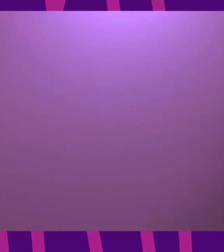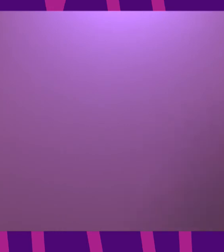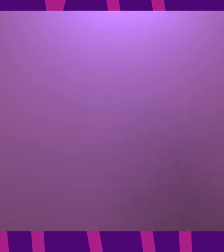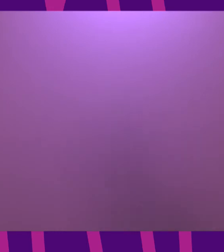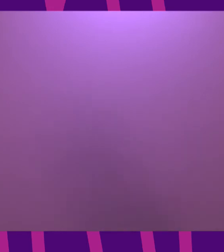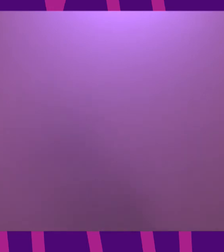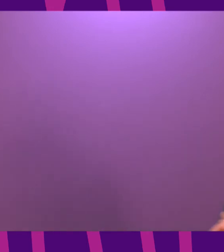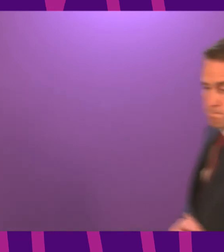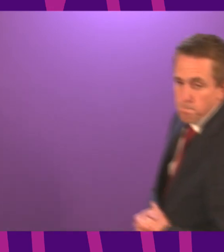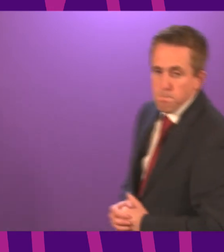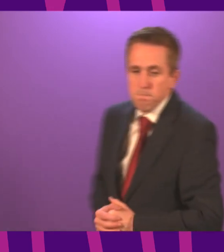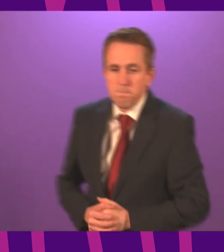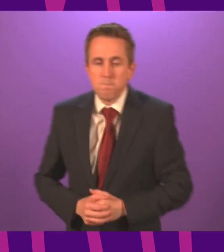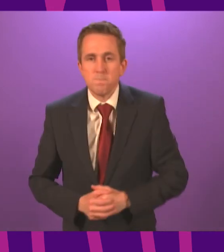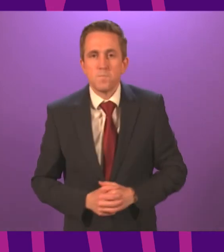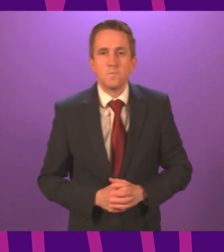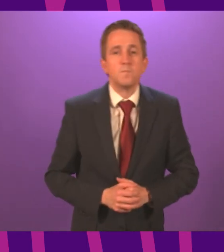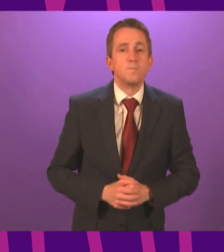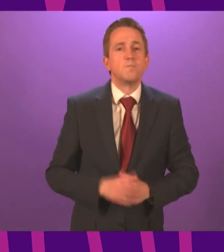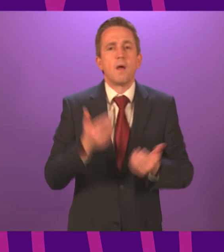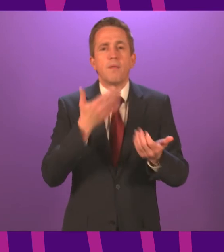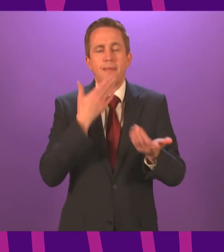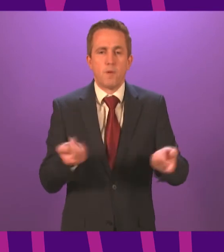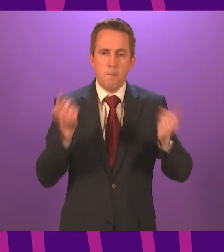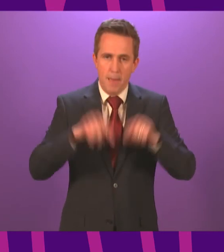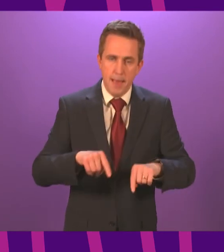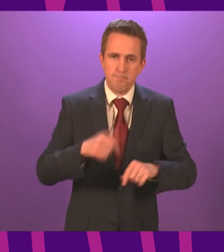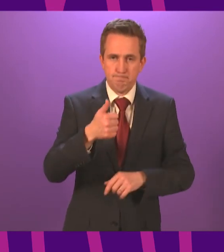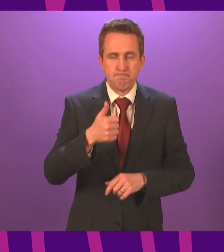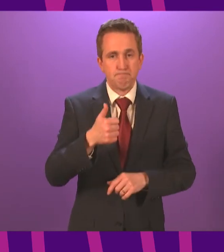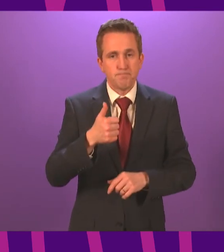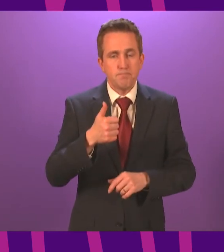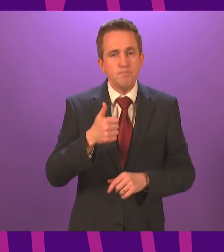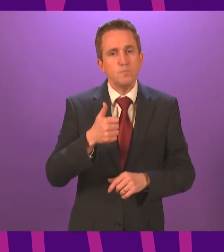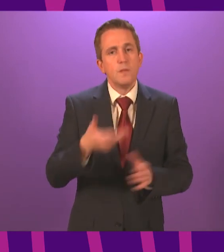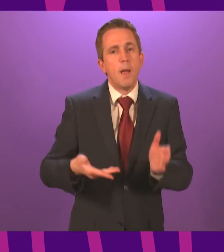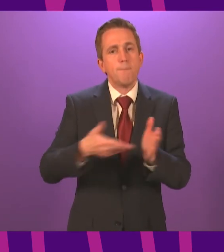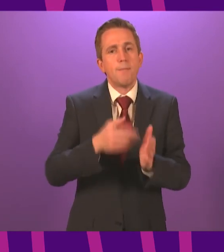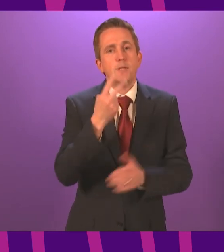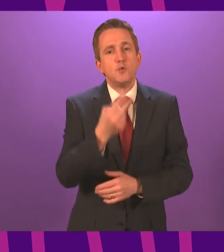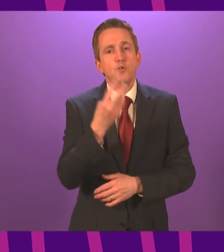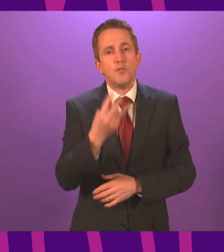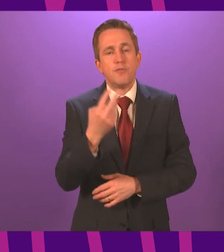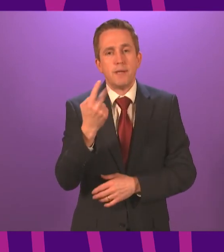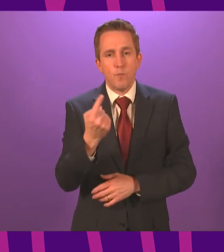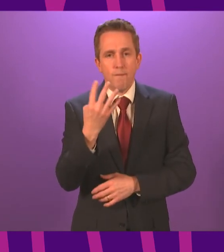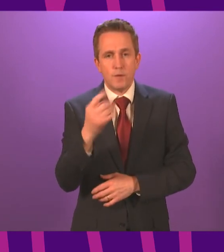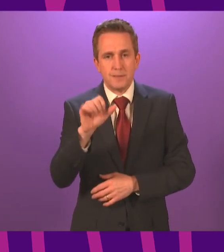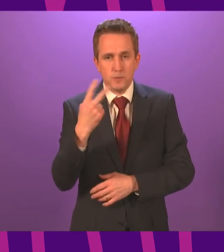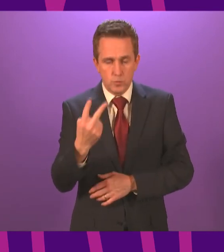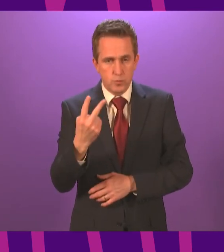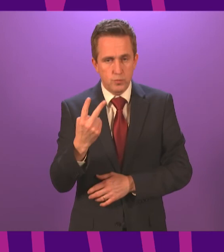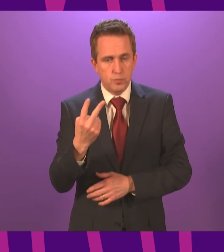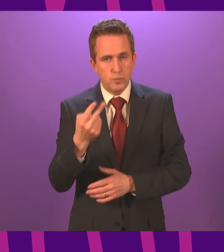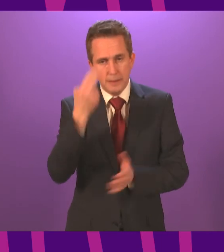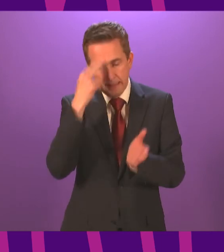Thank you very much, colleagues. We resume business, and the vote before us is that Amendment 23416.2 in the name of Donald